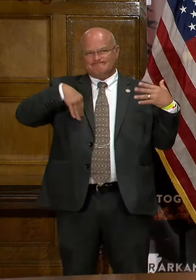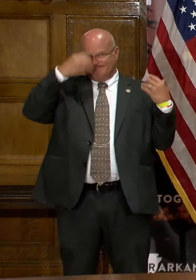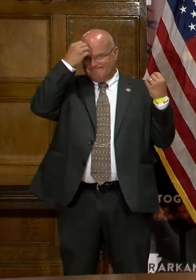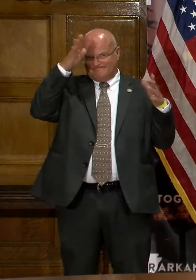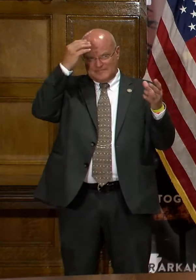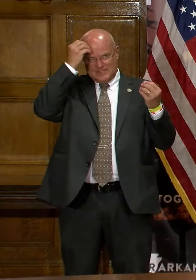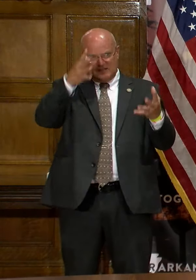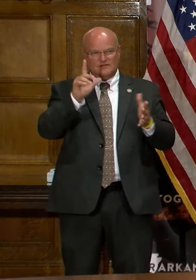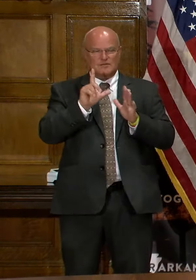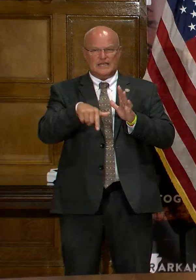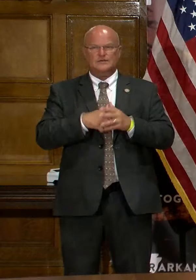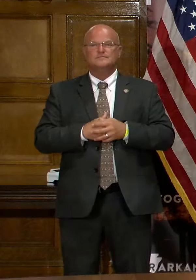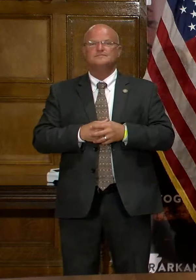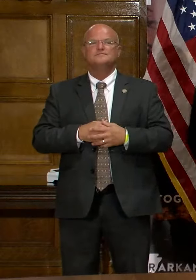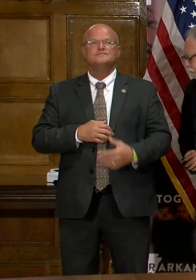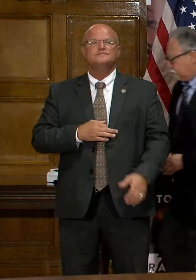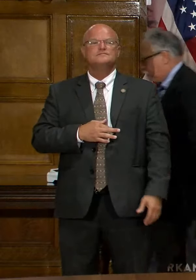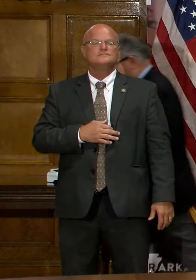Right.